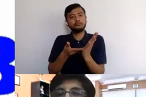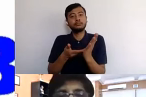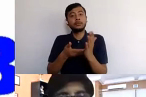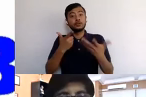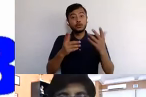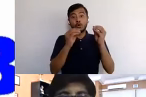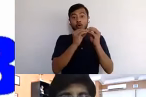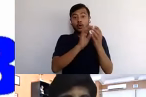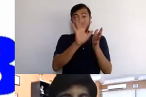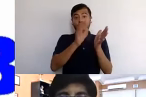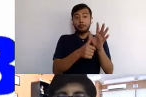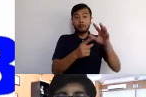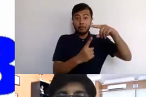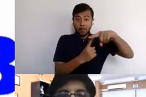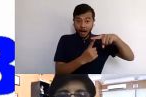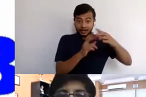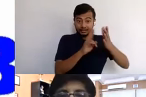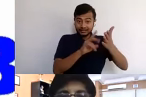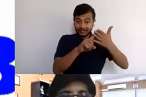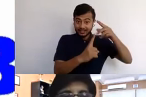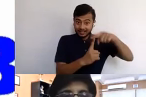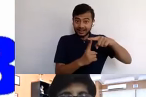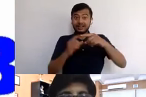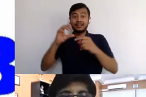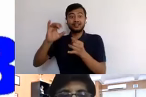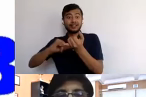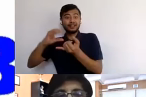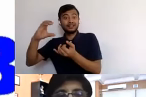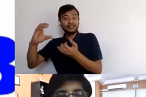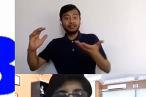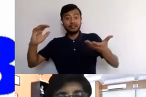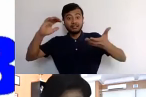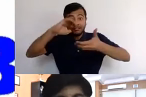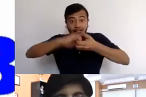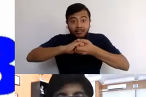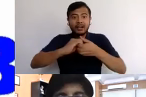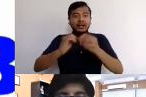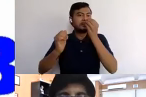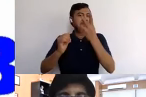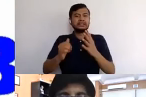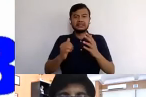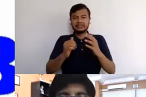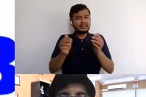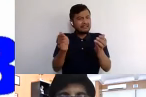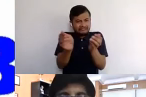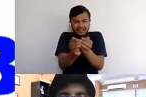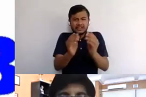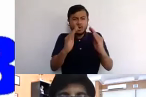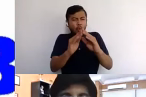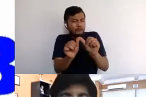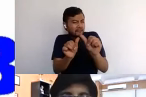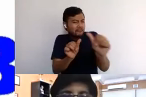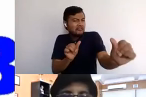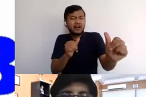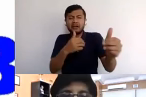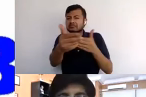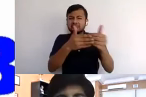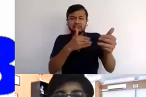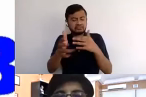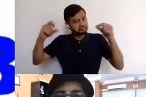and also strengthen the common service centers and it can support the government